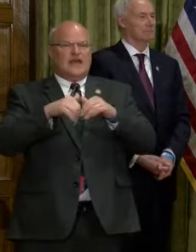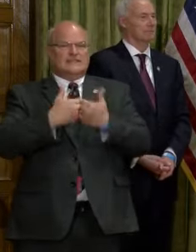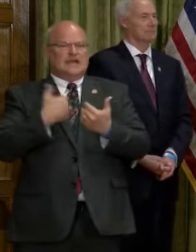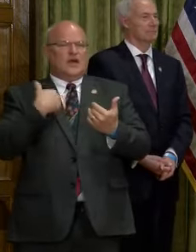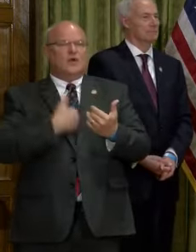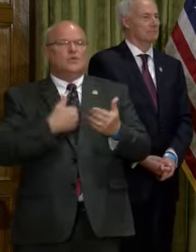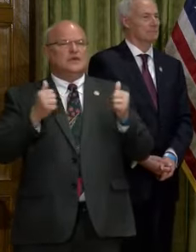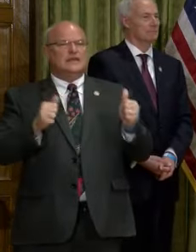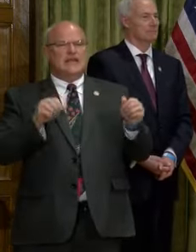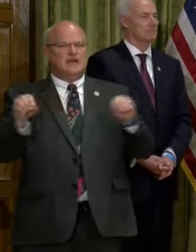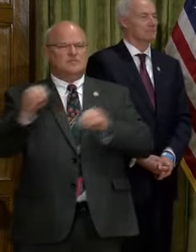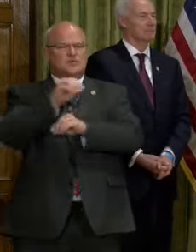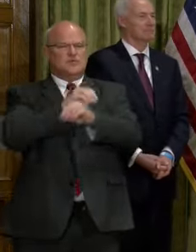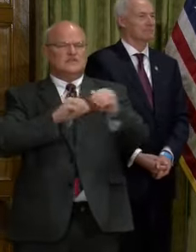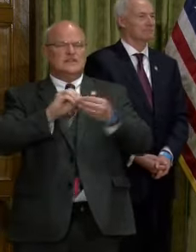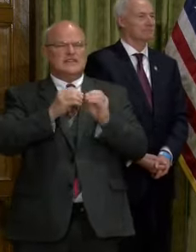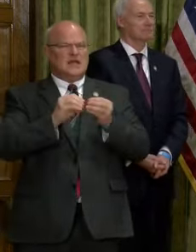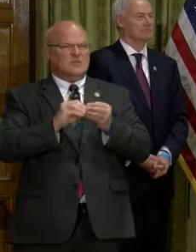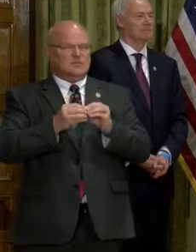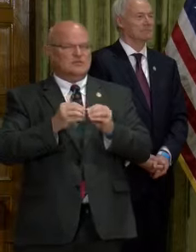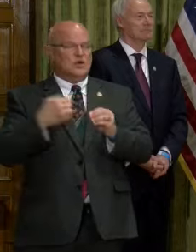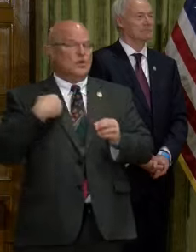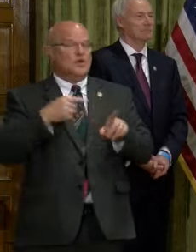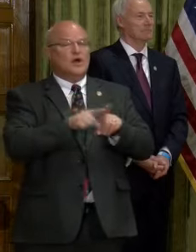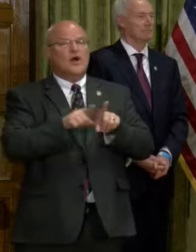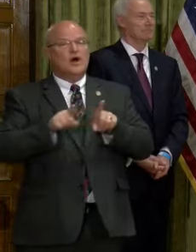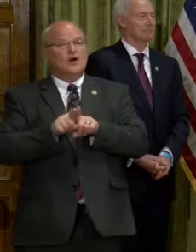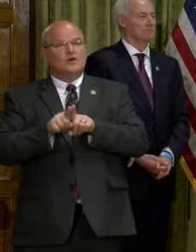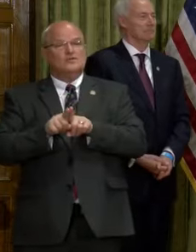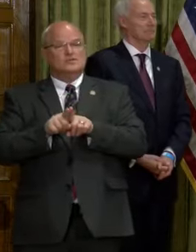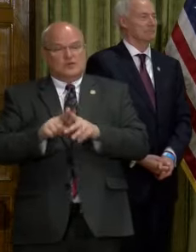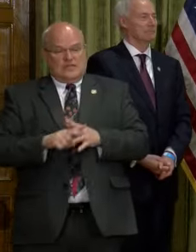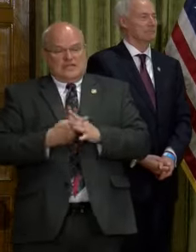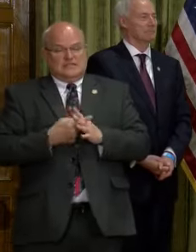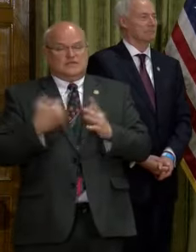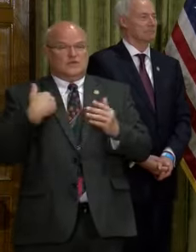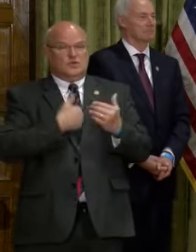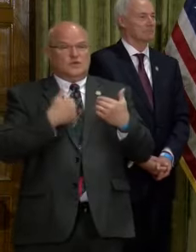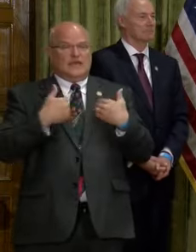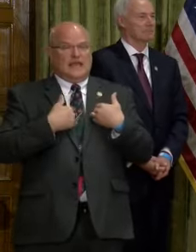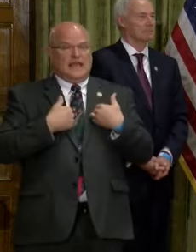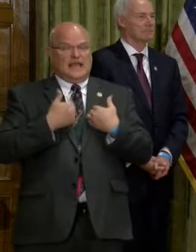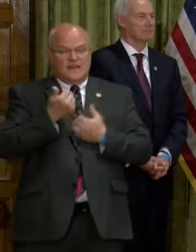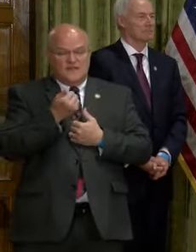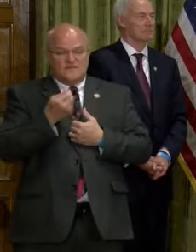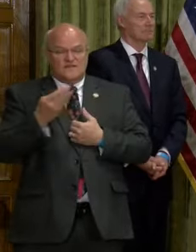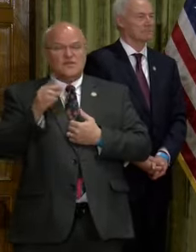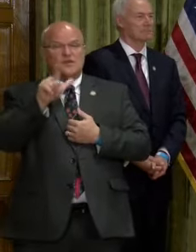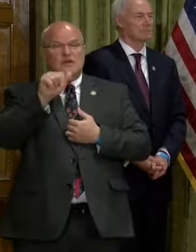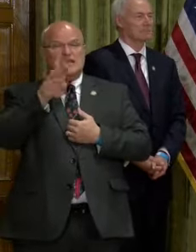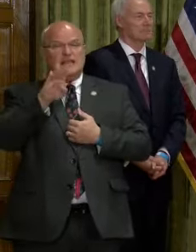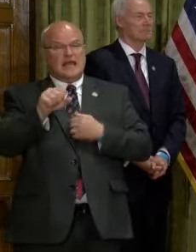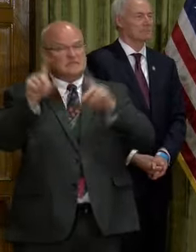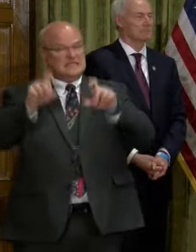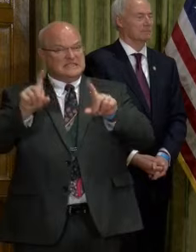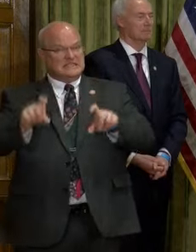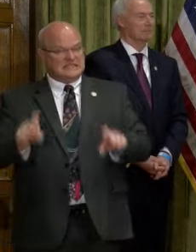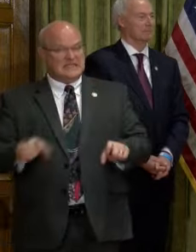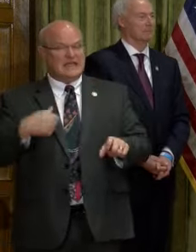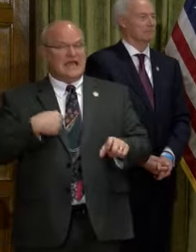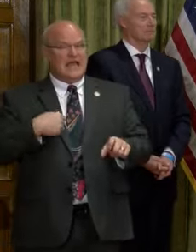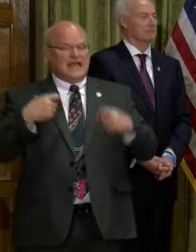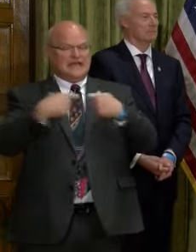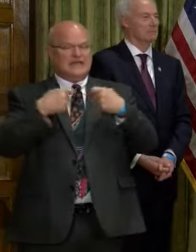how we can move some of those numbers around. We also, initially we had relatively few labs doing this testing, and we